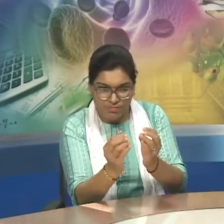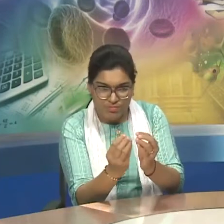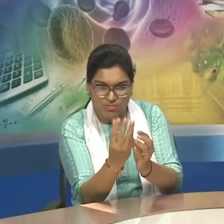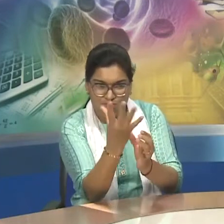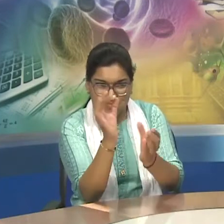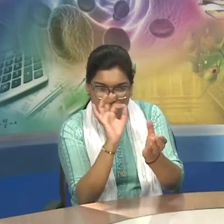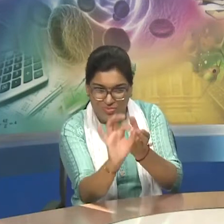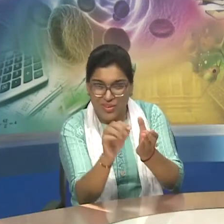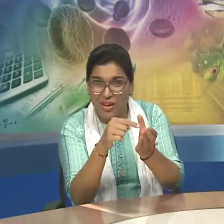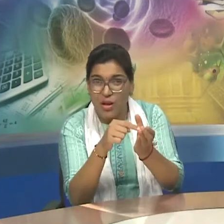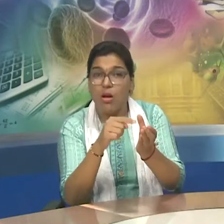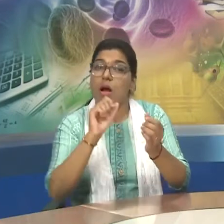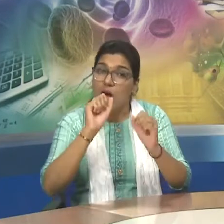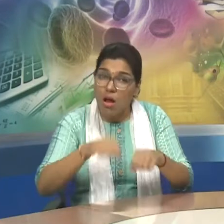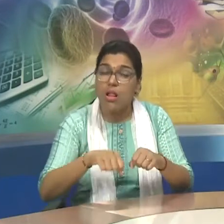the glasswork